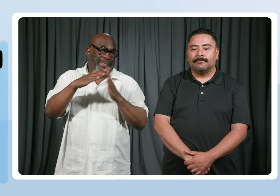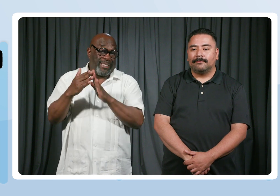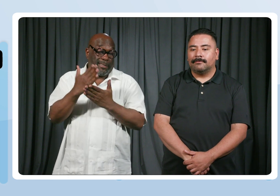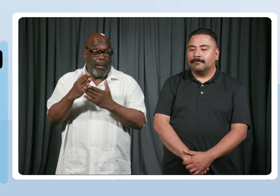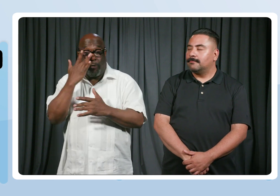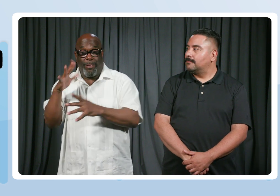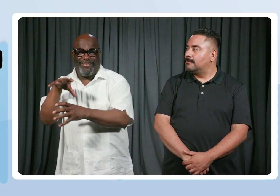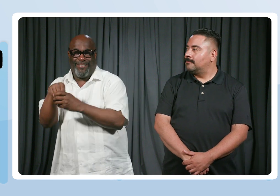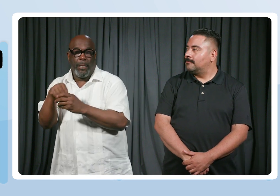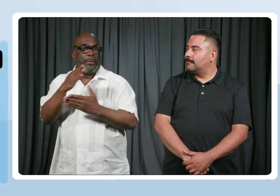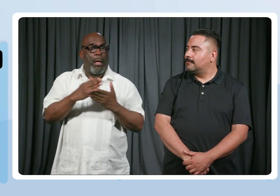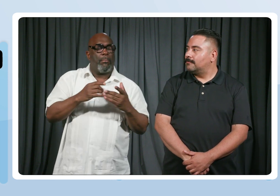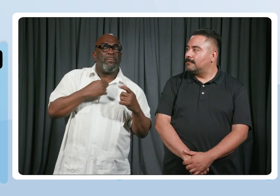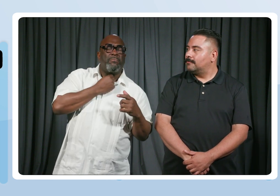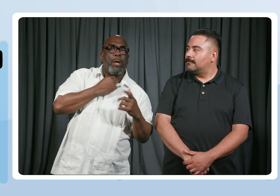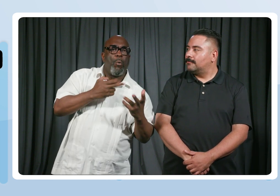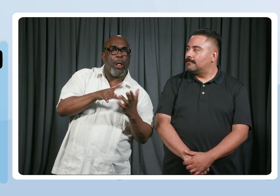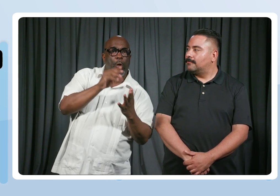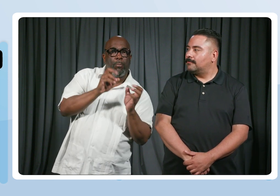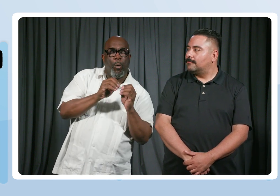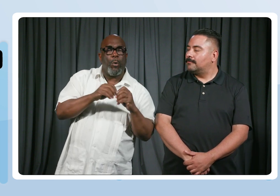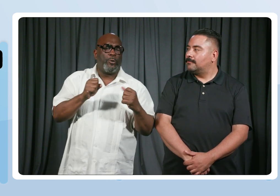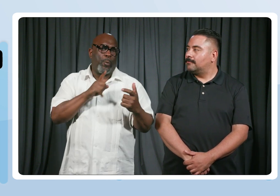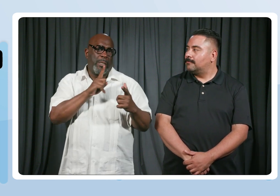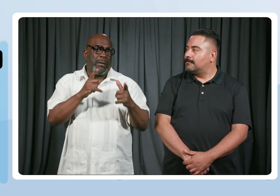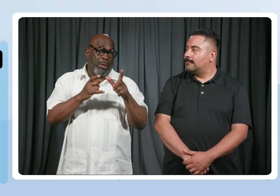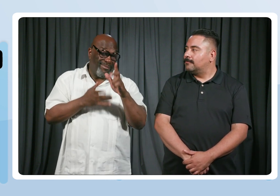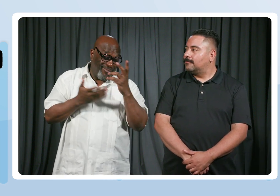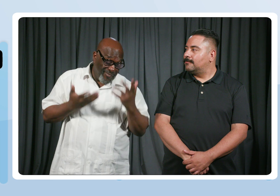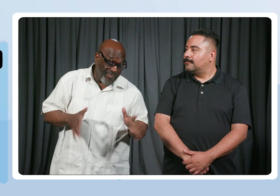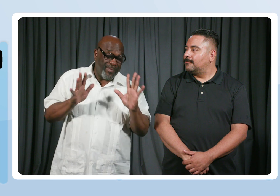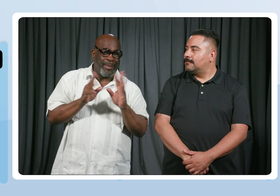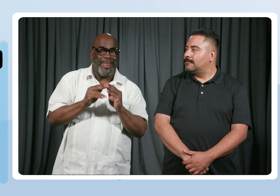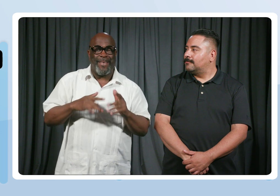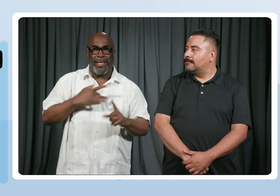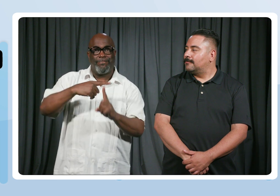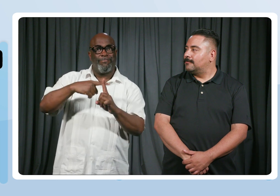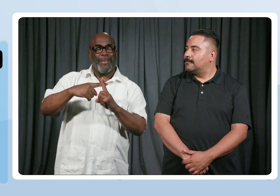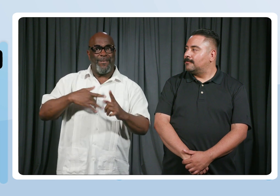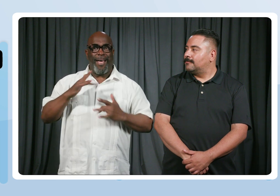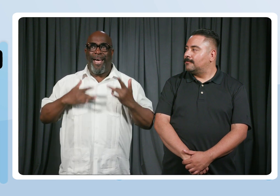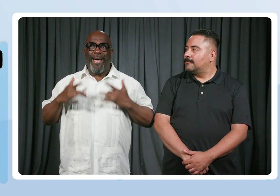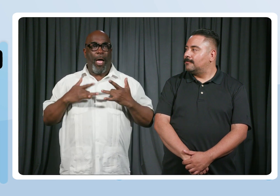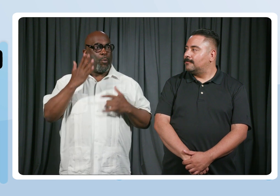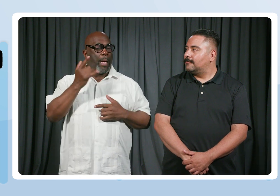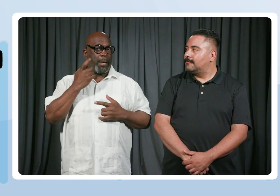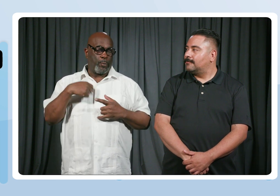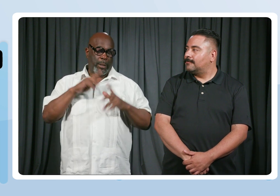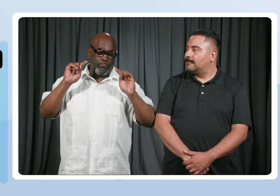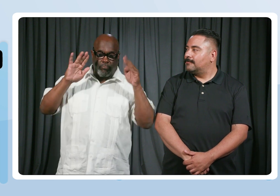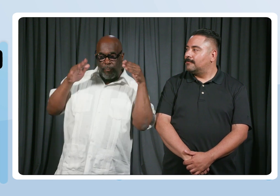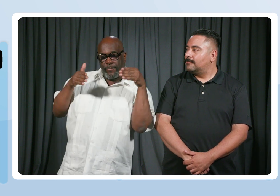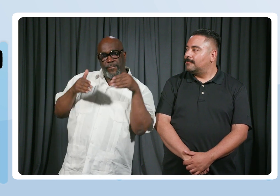adopters and some of whom wanted to learn more. And they came away, I think, just really feeling optimistic and excited, particularly because we really try to center the